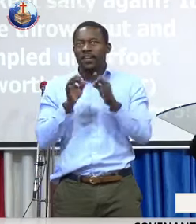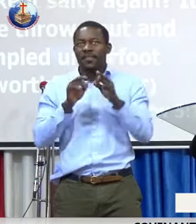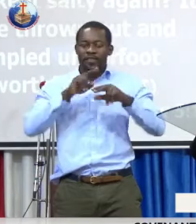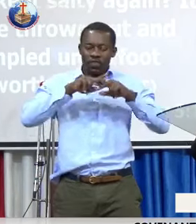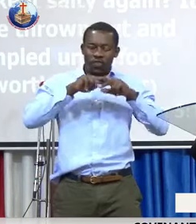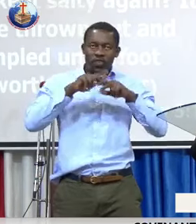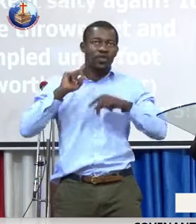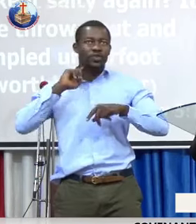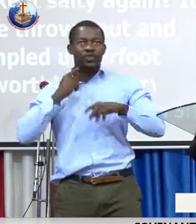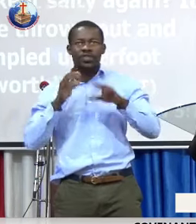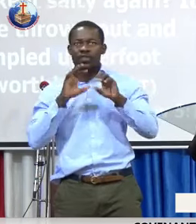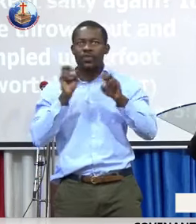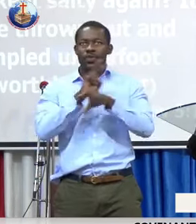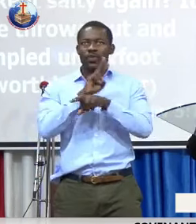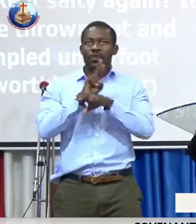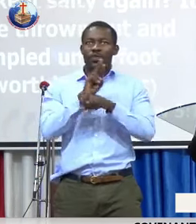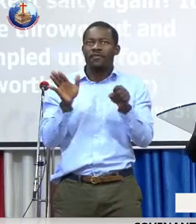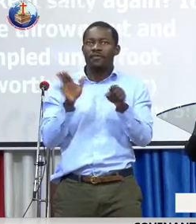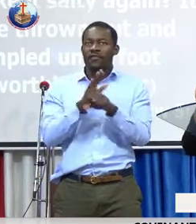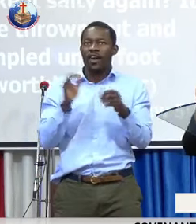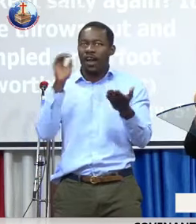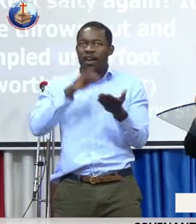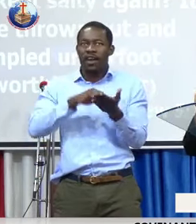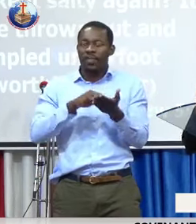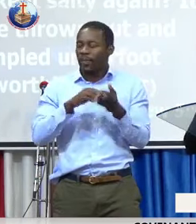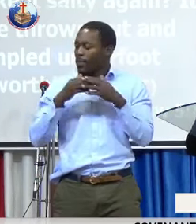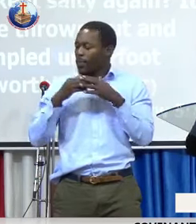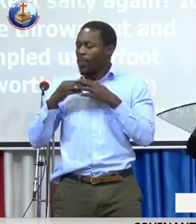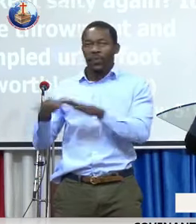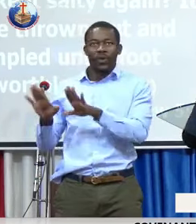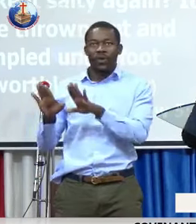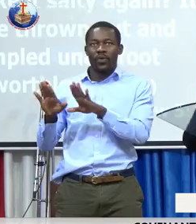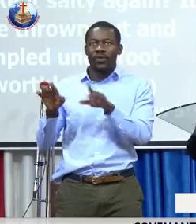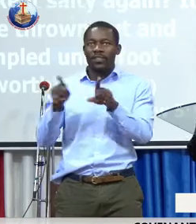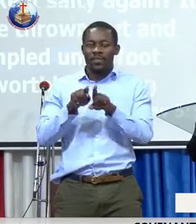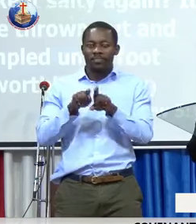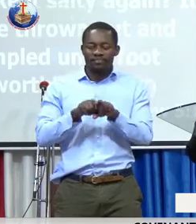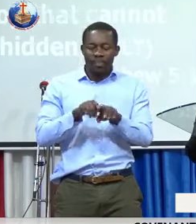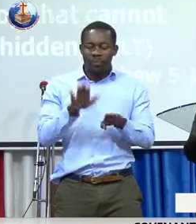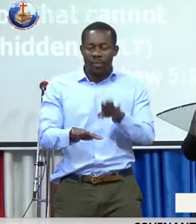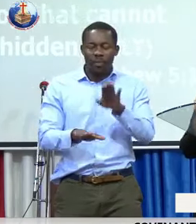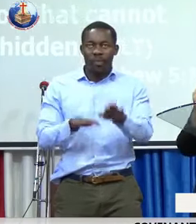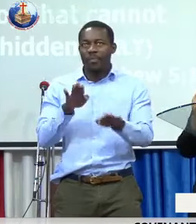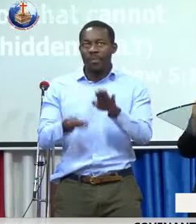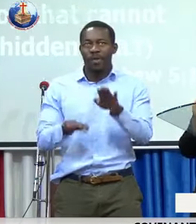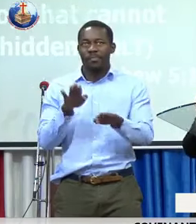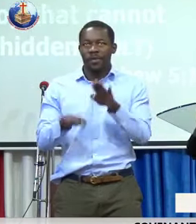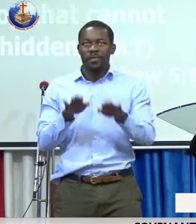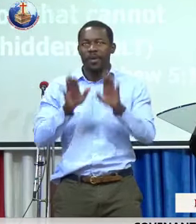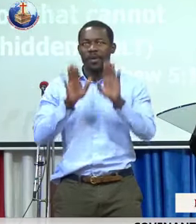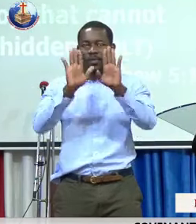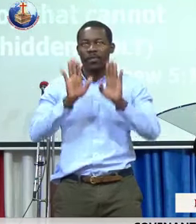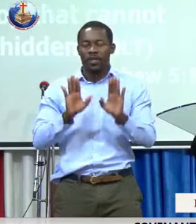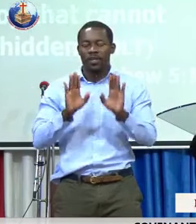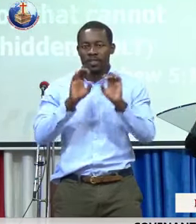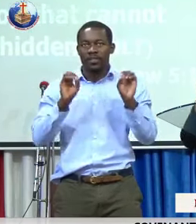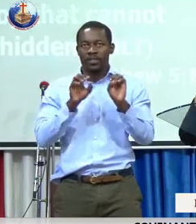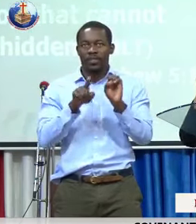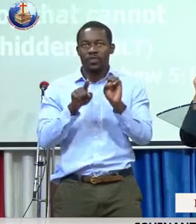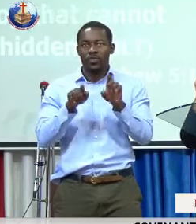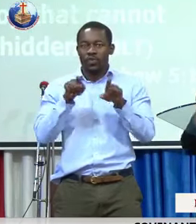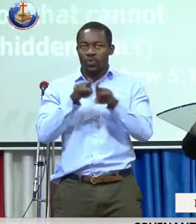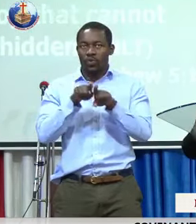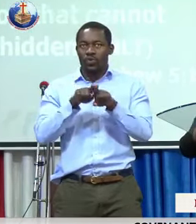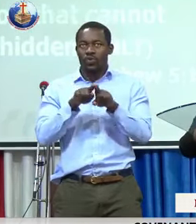make it useful again? It will be thrown out and trampled underfoot as worthless. You are the light of the world, like